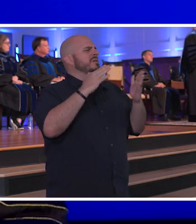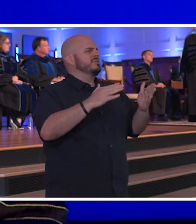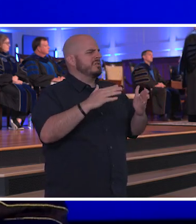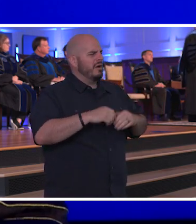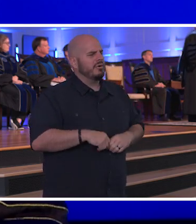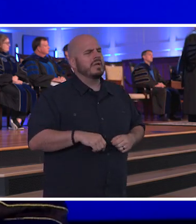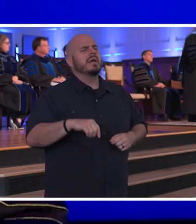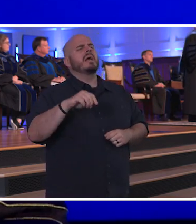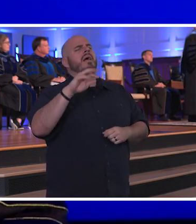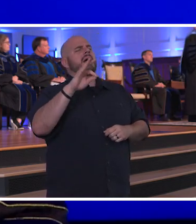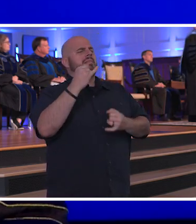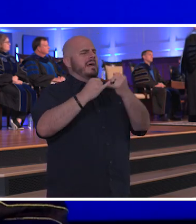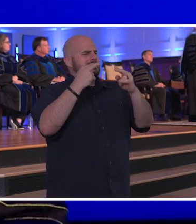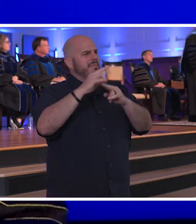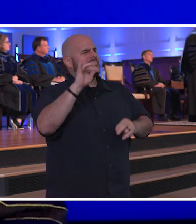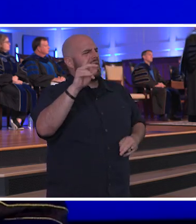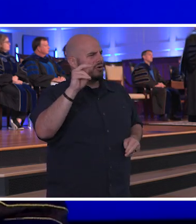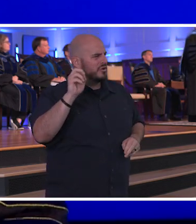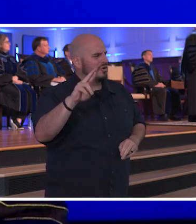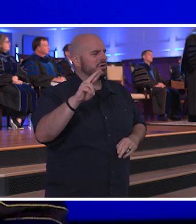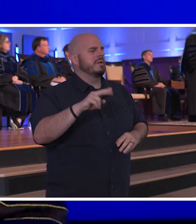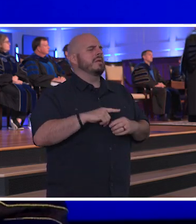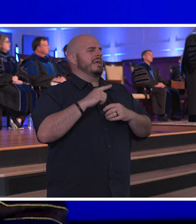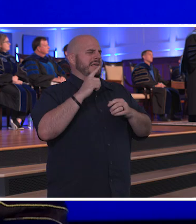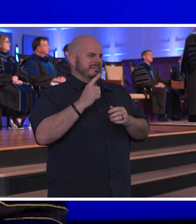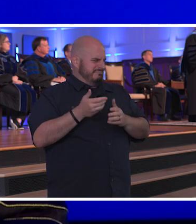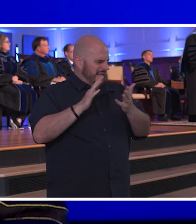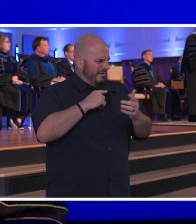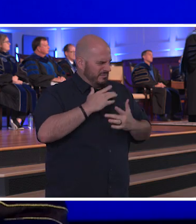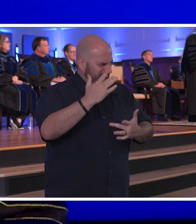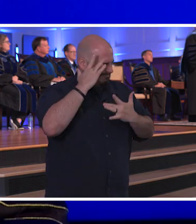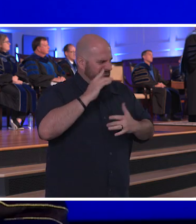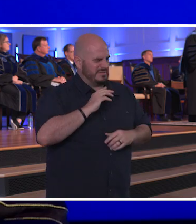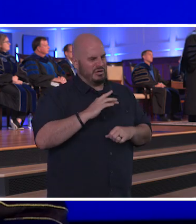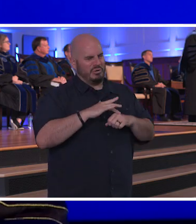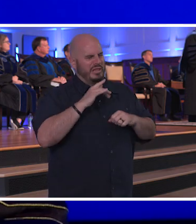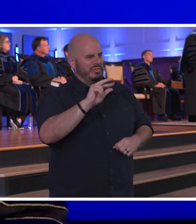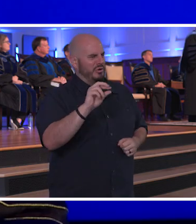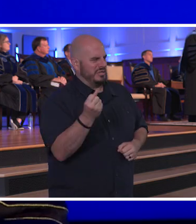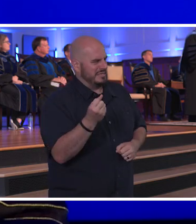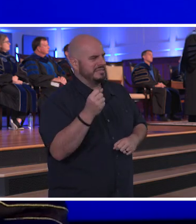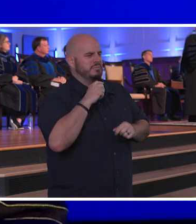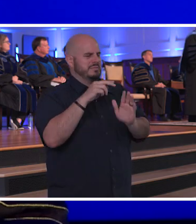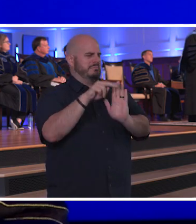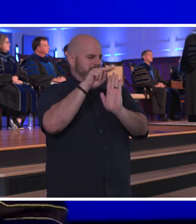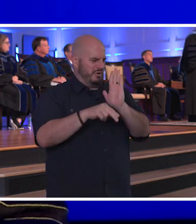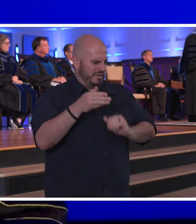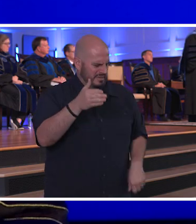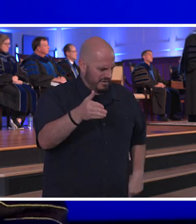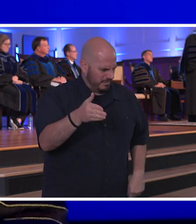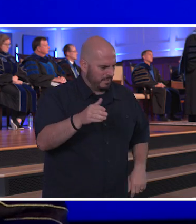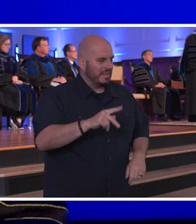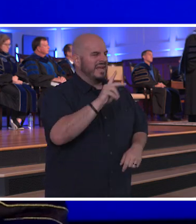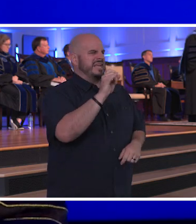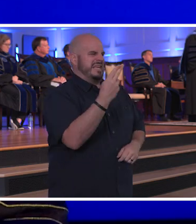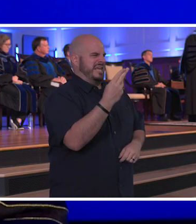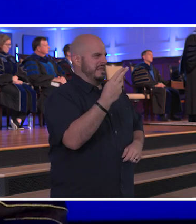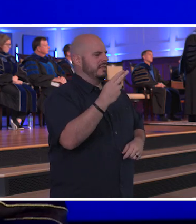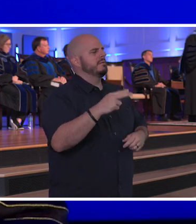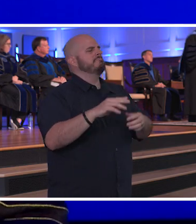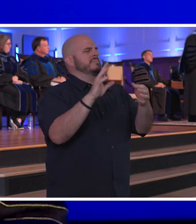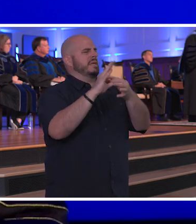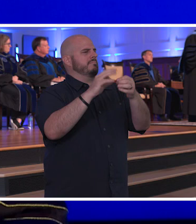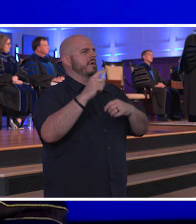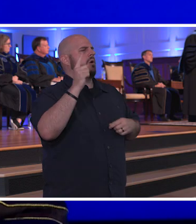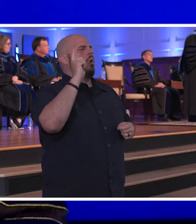from cerebral meningitis in his early 30s, be buried there. Keith Falconer said this, "I have but one candle of life